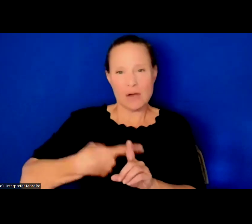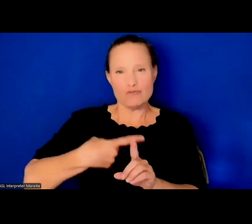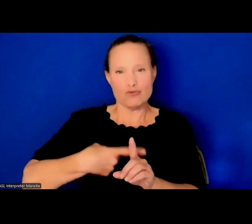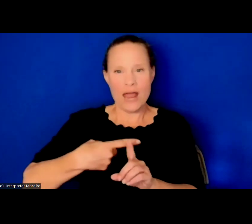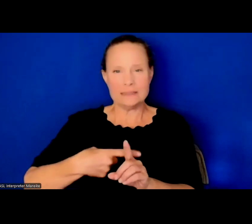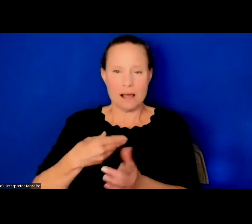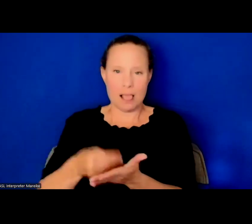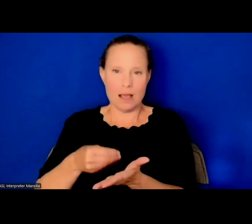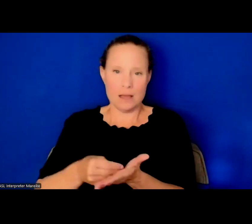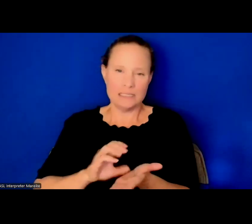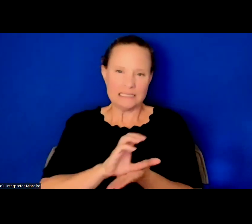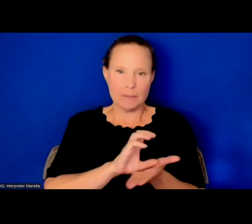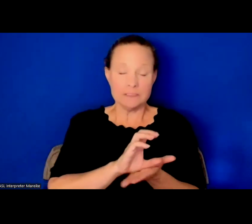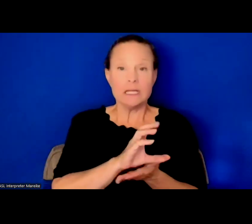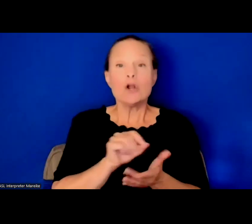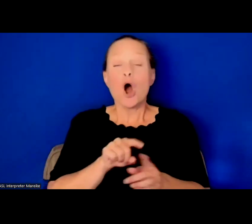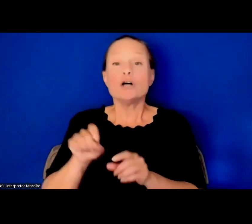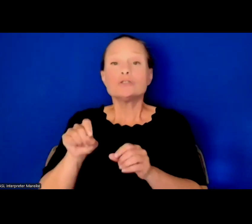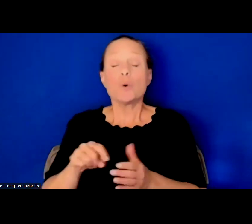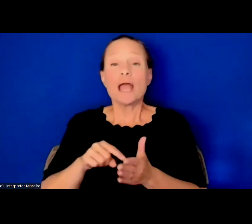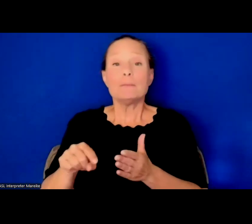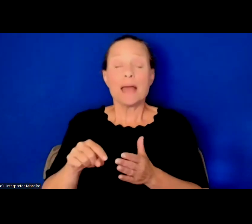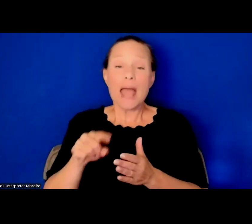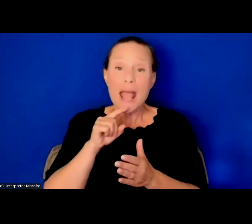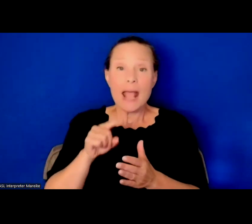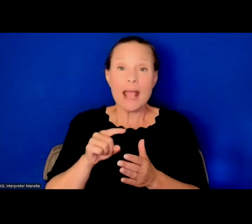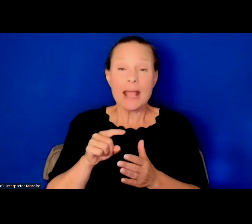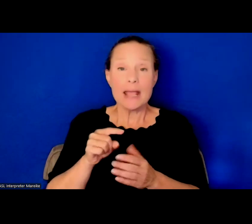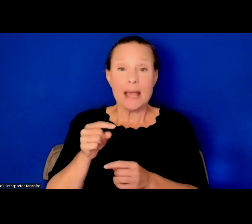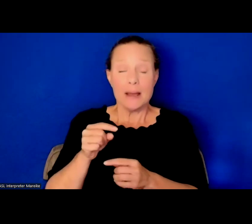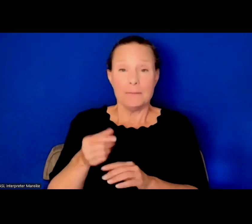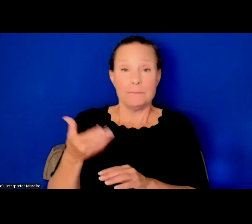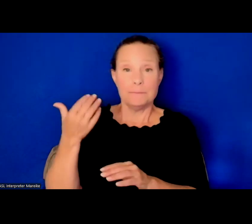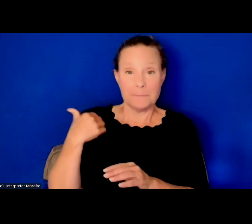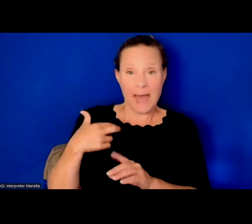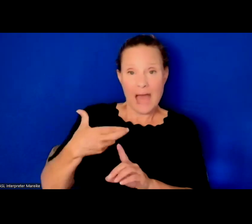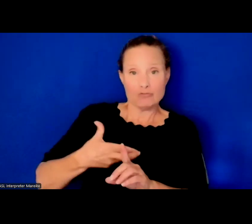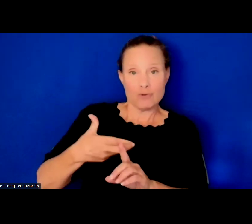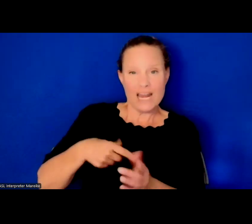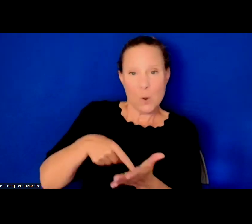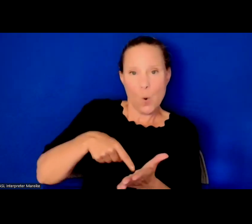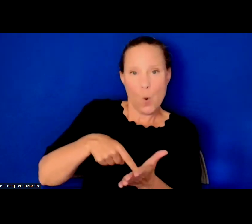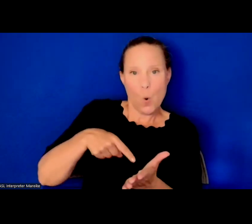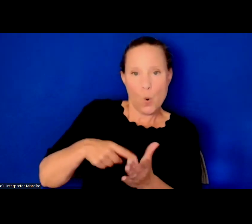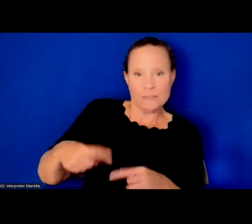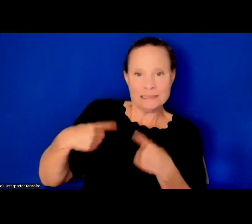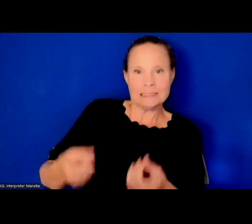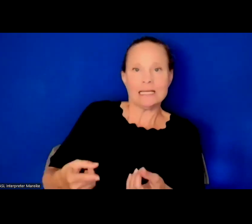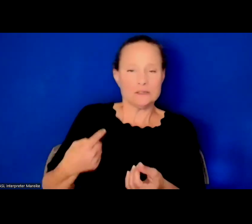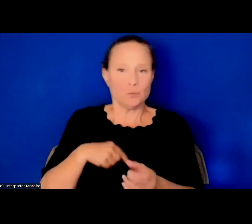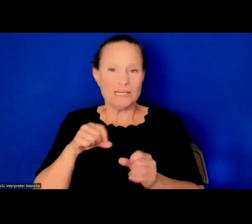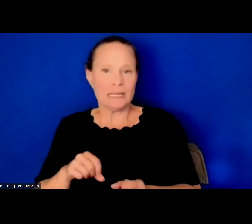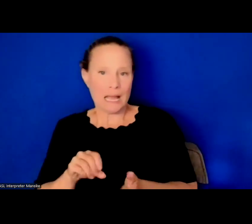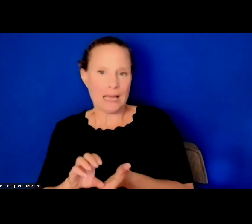pay back rent if someone is in arrears so they don't lose their housing. But again, it's